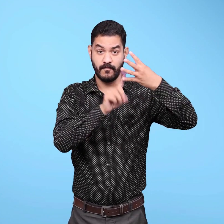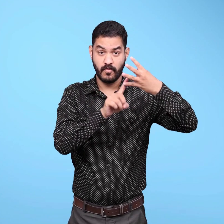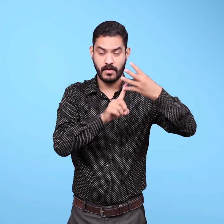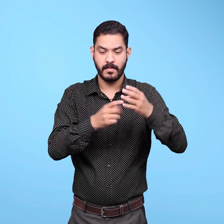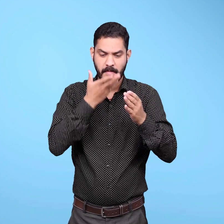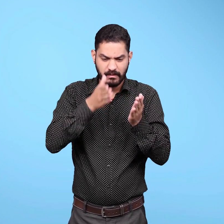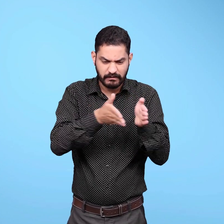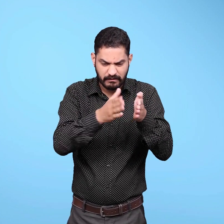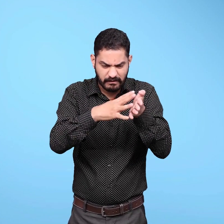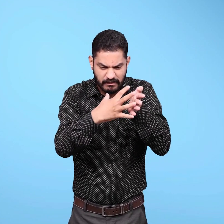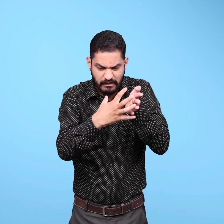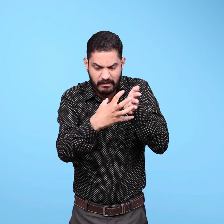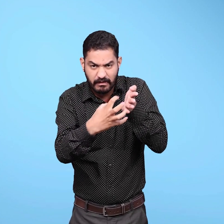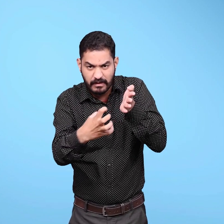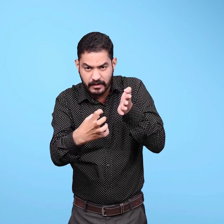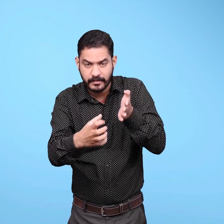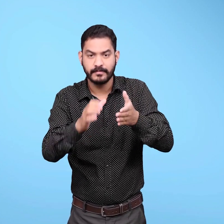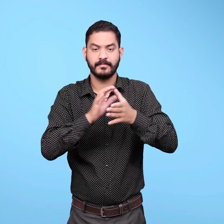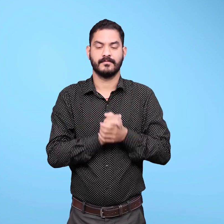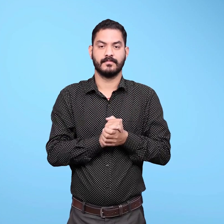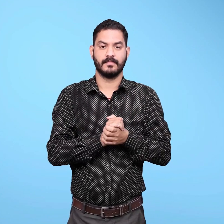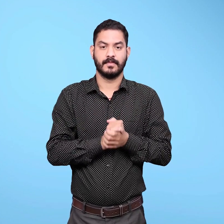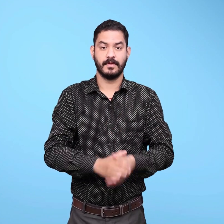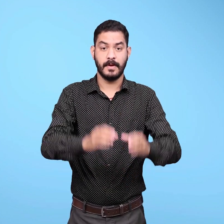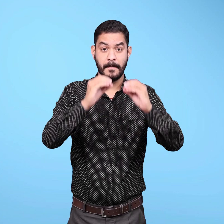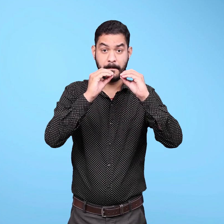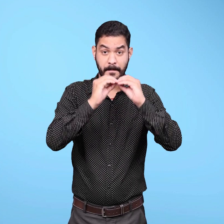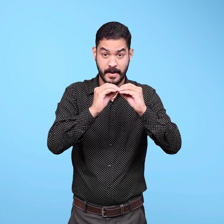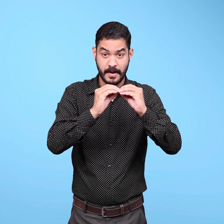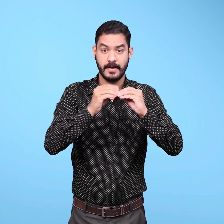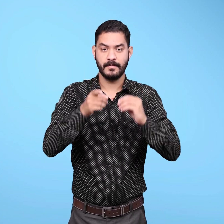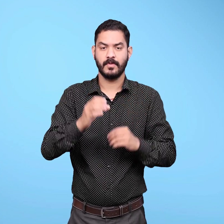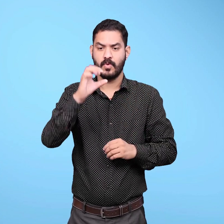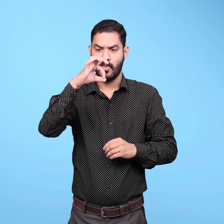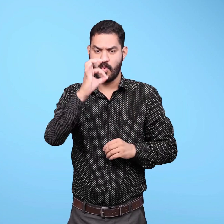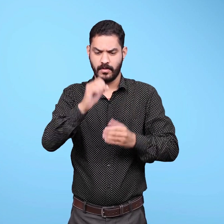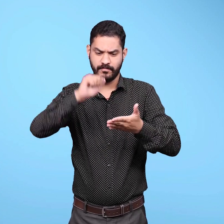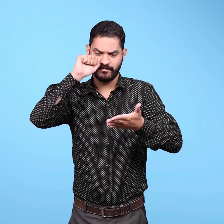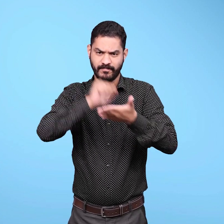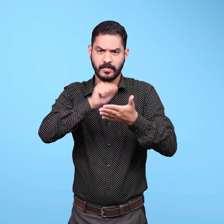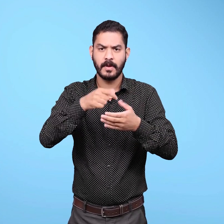4. Drainage. B. Punch-marked coins were made